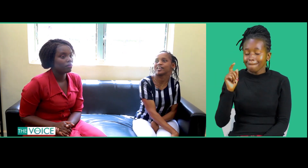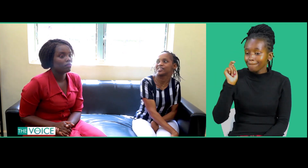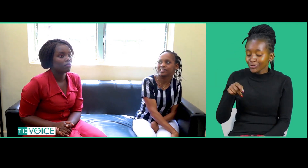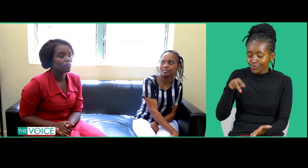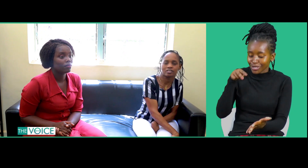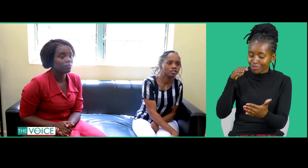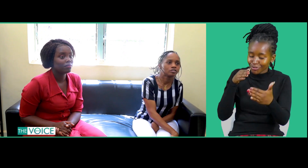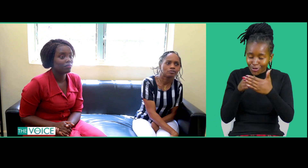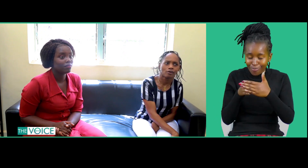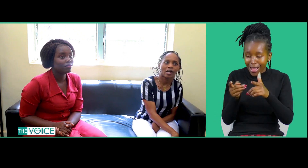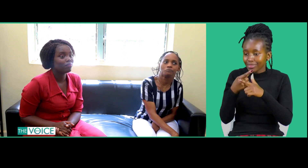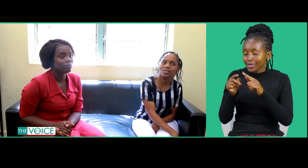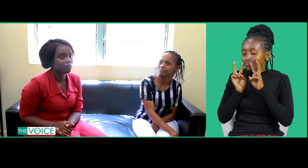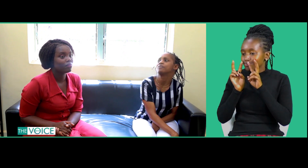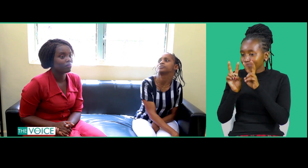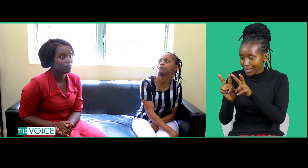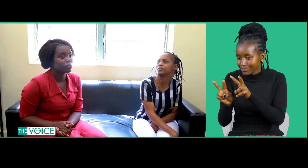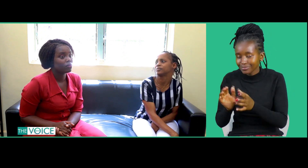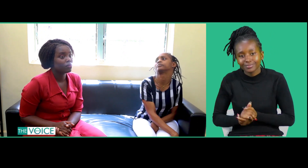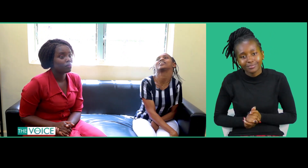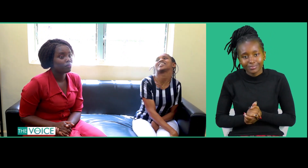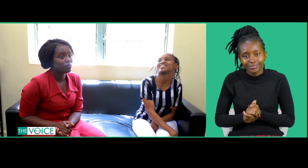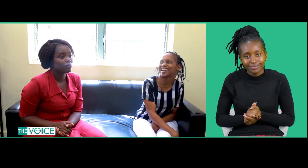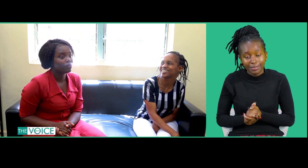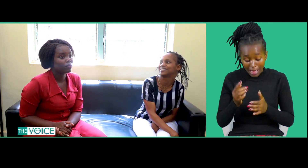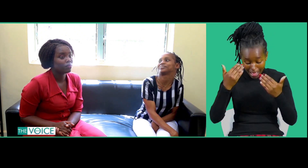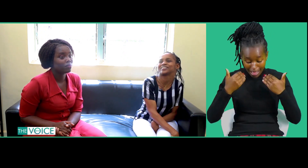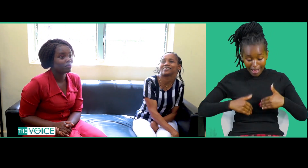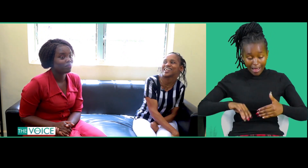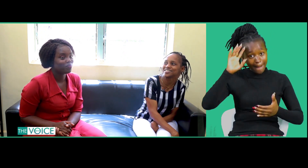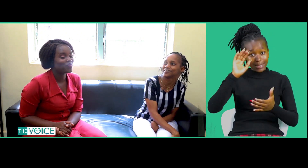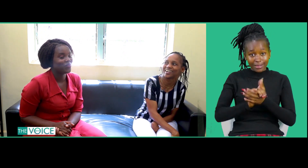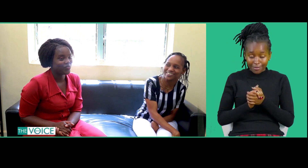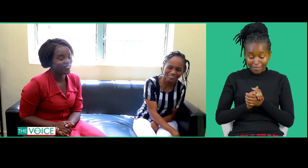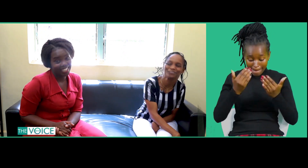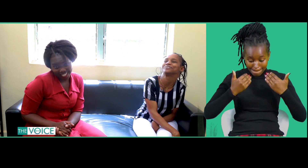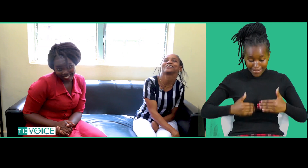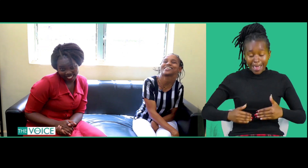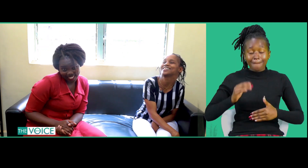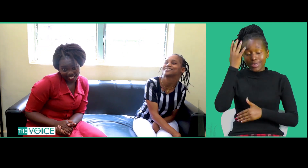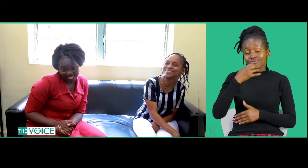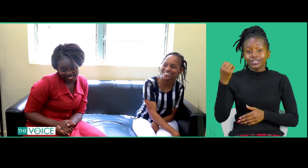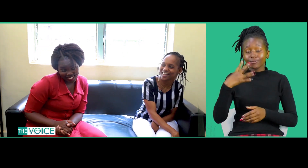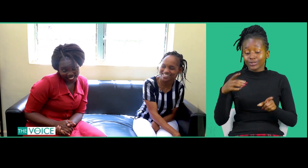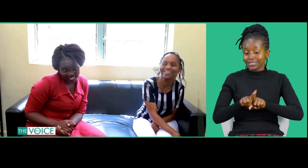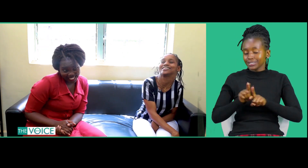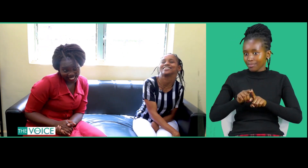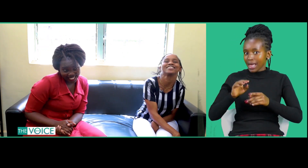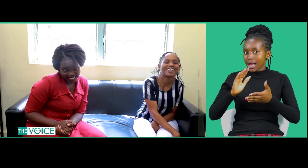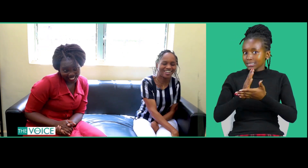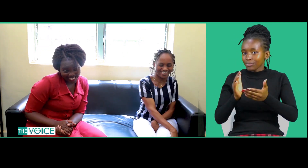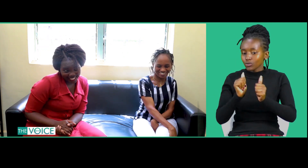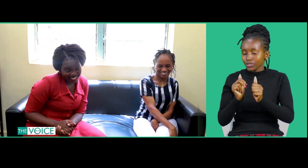look at that thing. So I believe I'm so beautiful and attractive, so that's why people tend to start